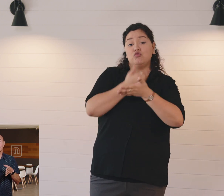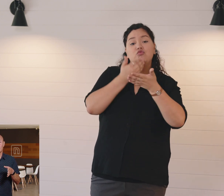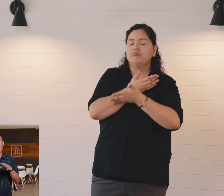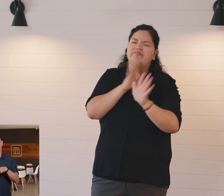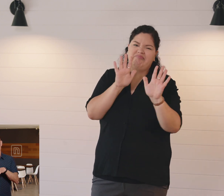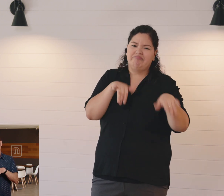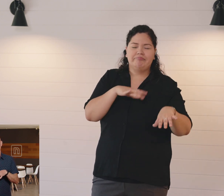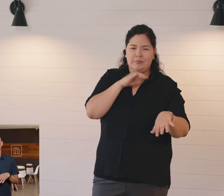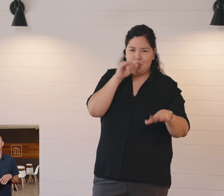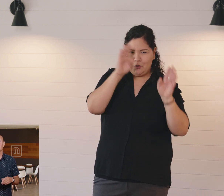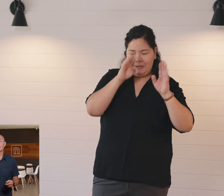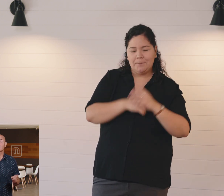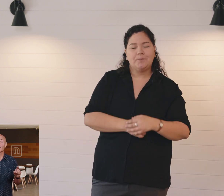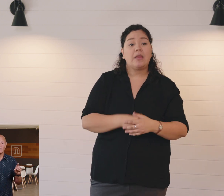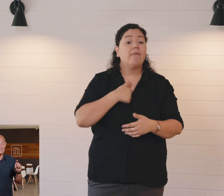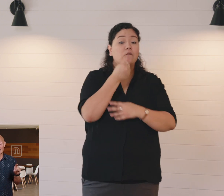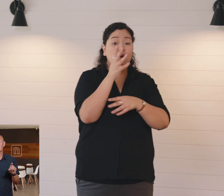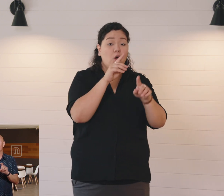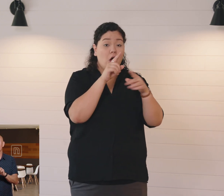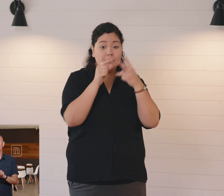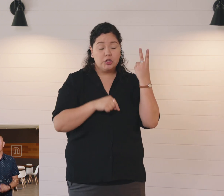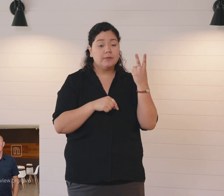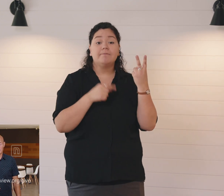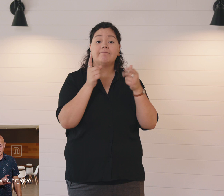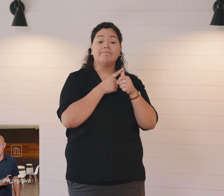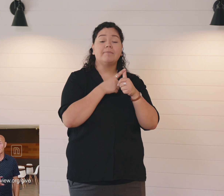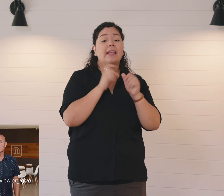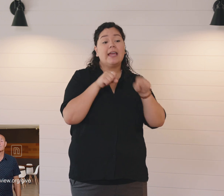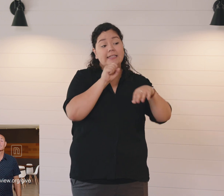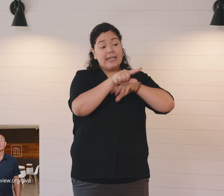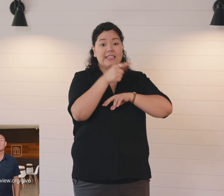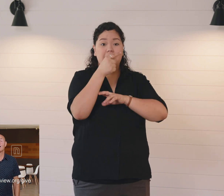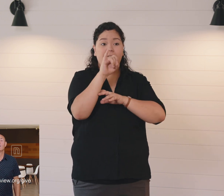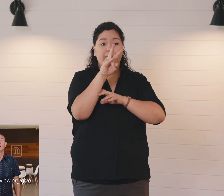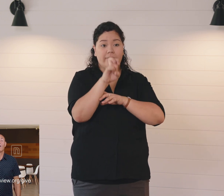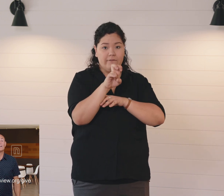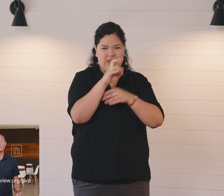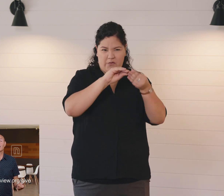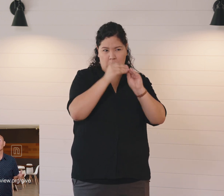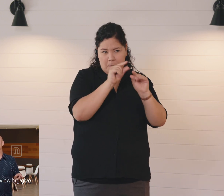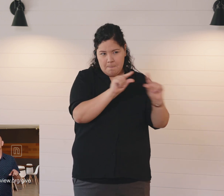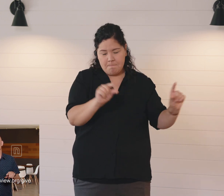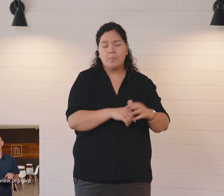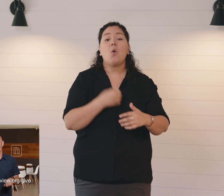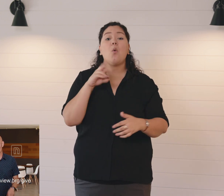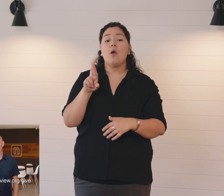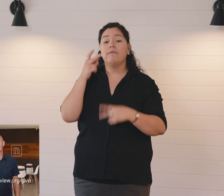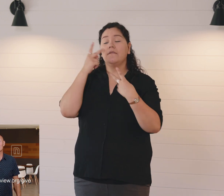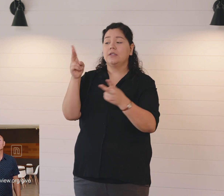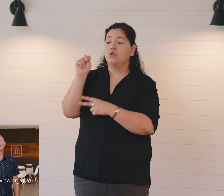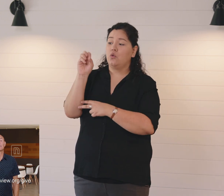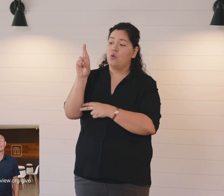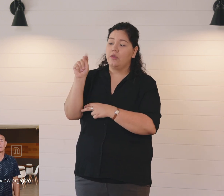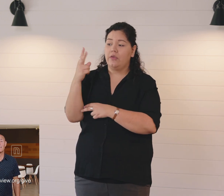of options for you in terms of how you can give. First of all, you can text GIVE to the number that's on the screen below, or else you can go to northview.org, press